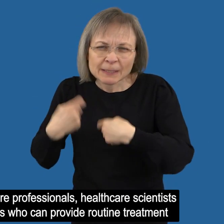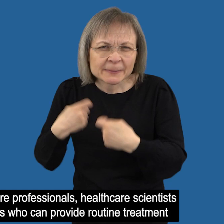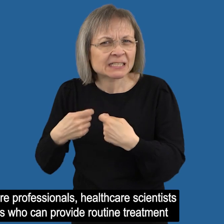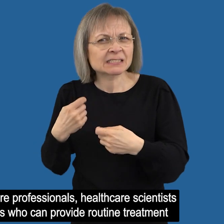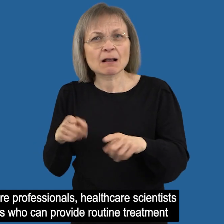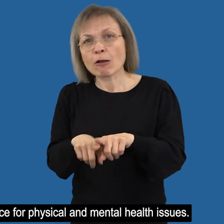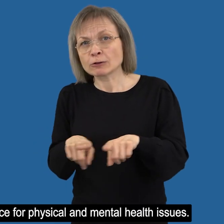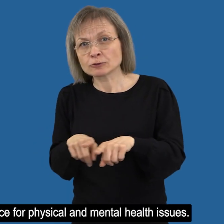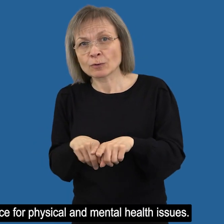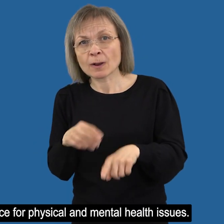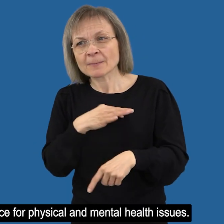mental health issues.